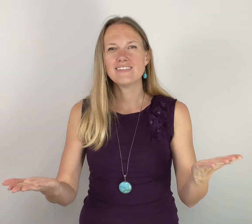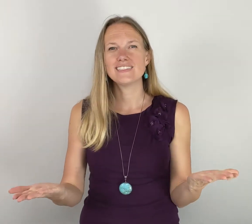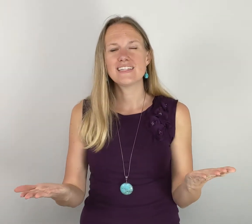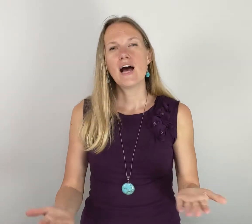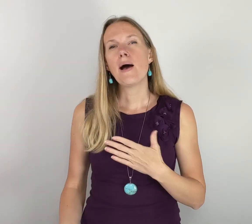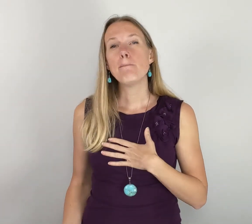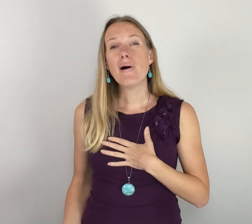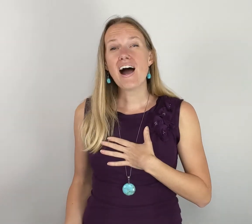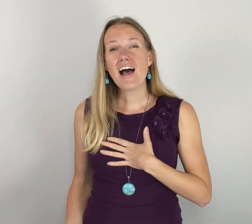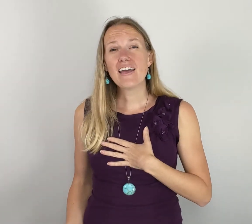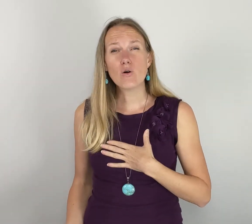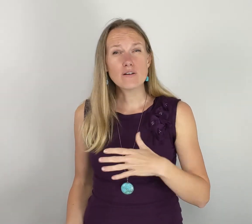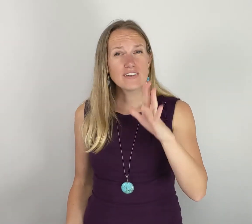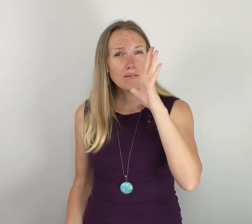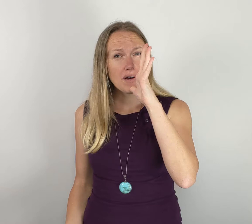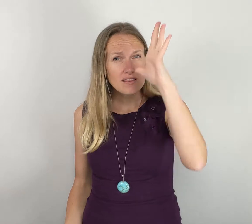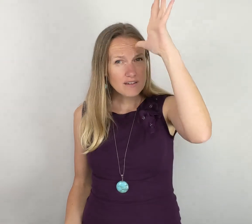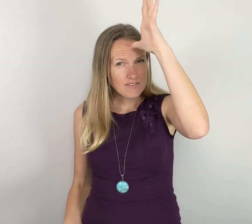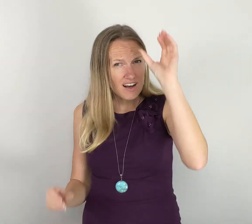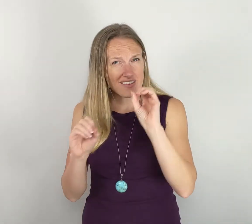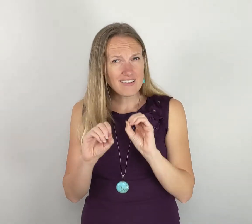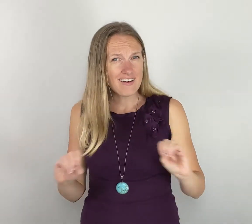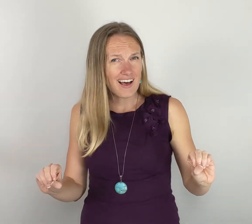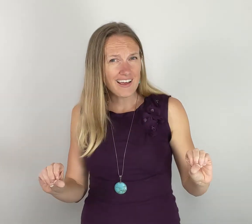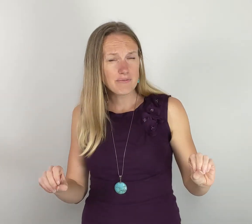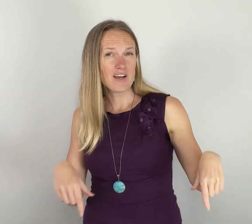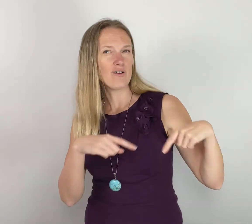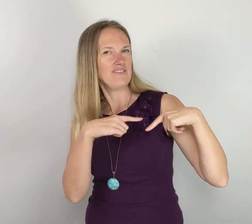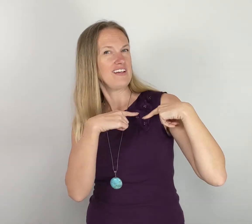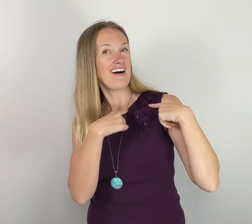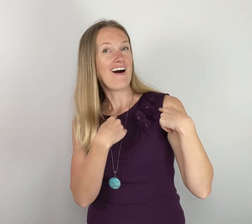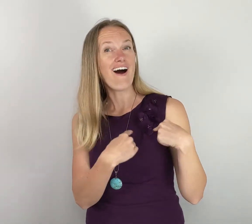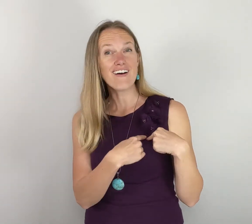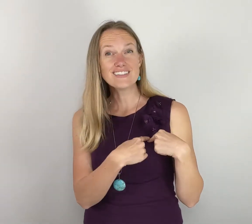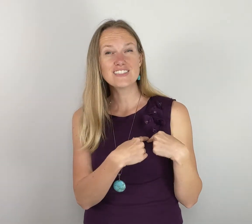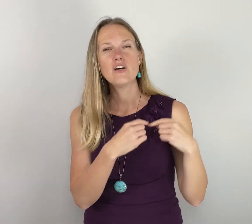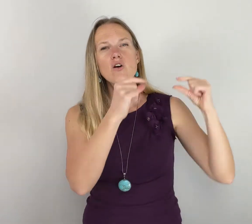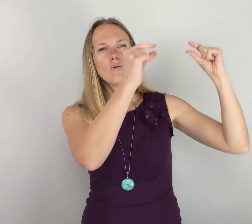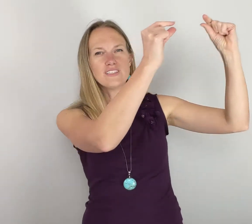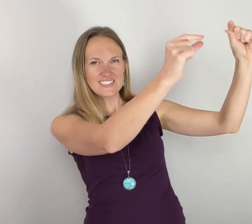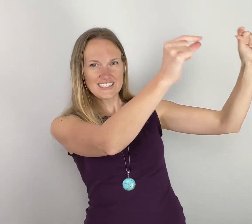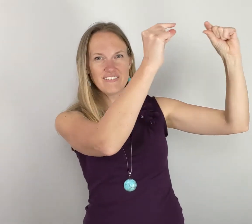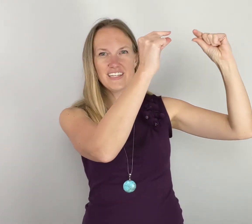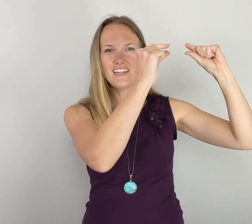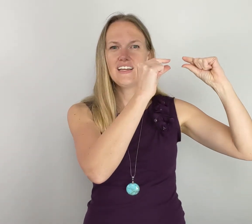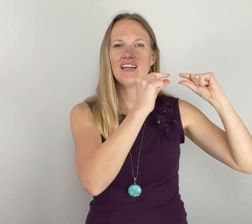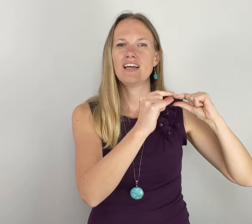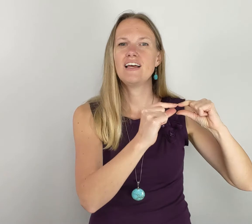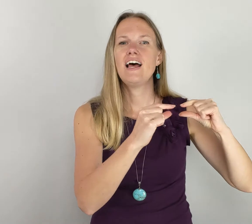remains. My orphan mother, father, none. My orphan heart was given